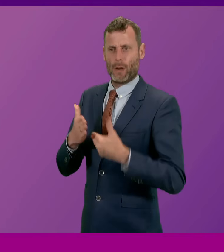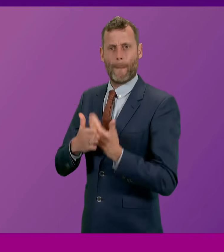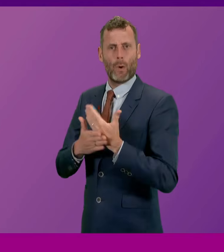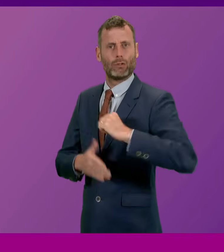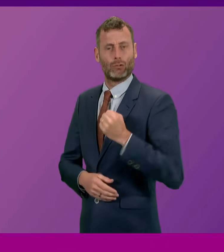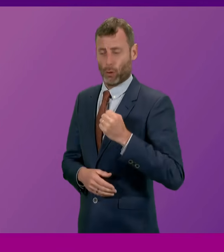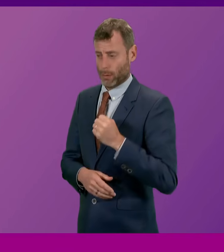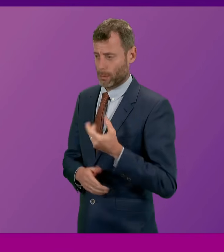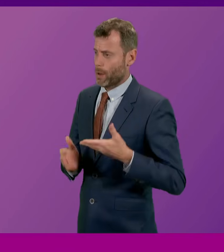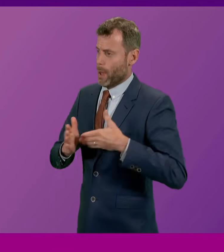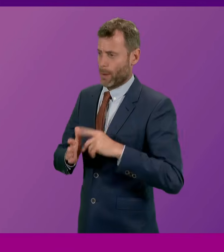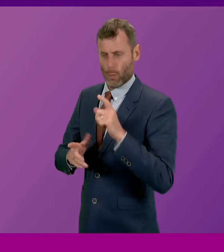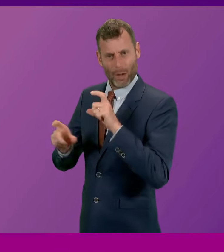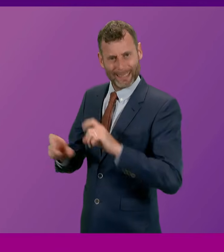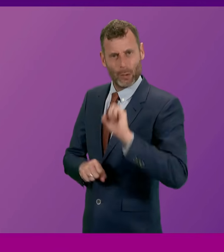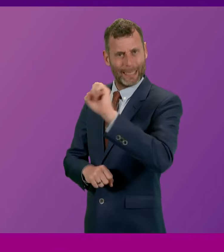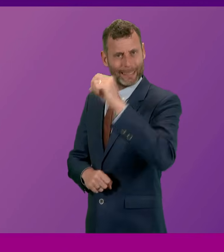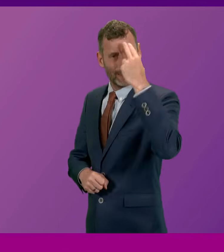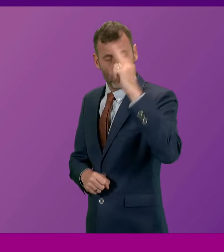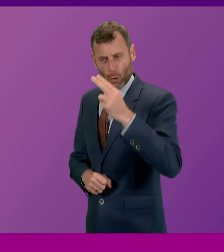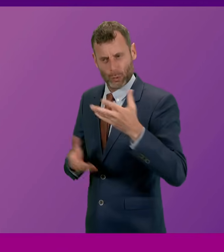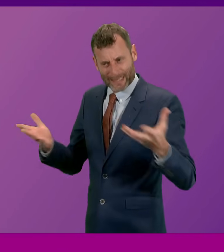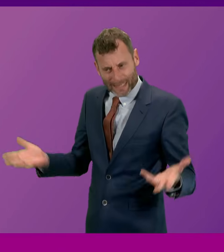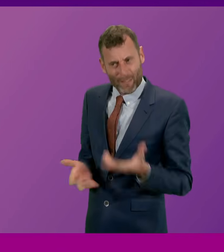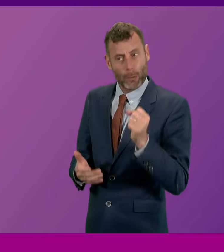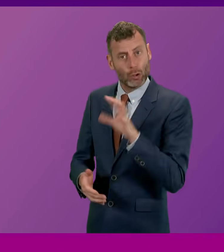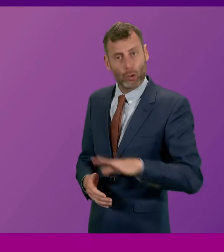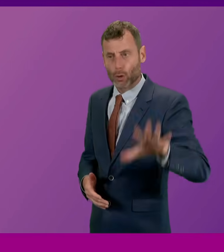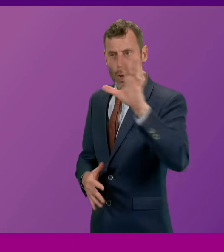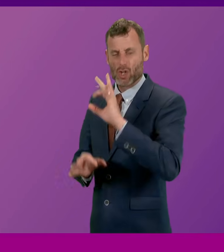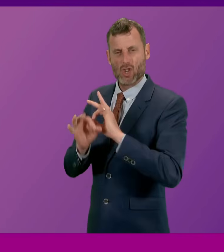by helping build a Scotland which is free of prejudice?